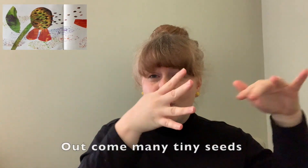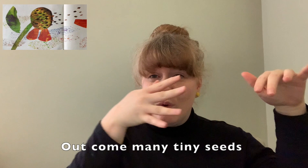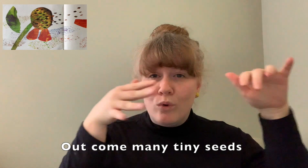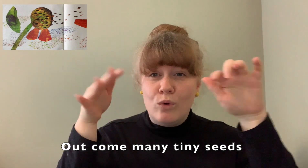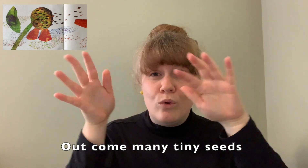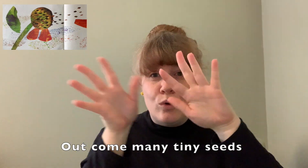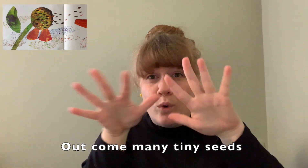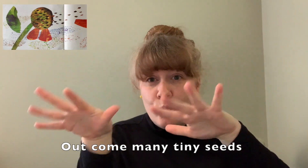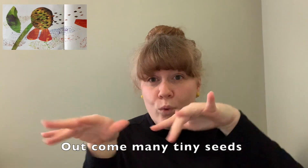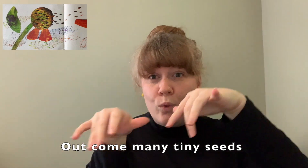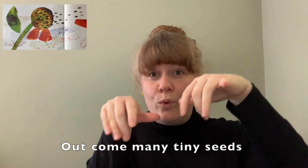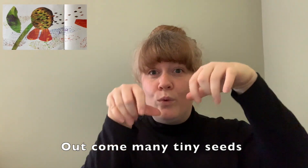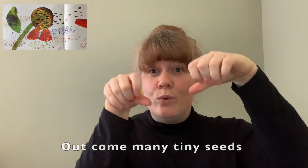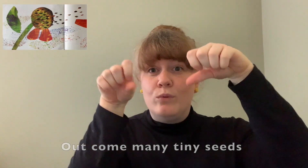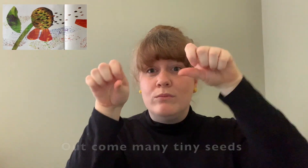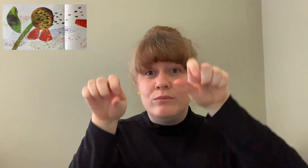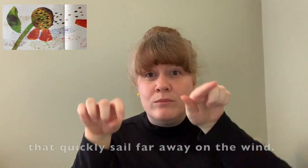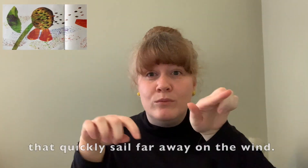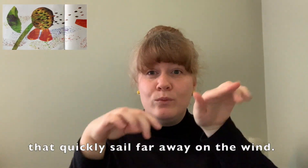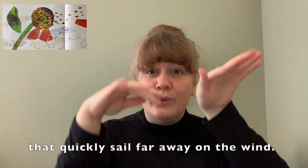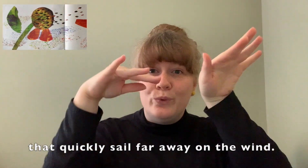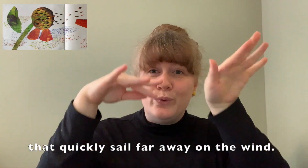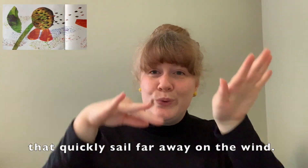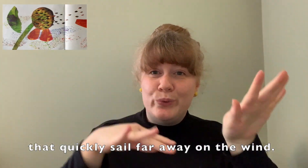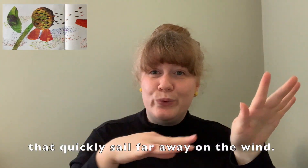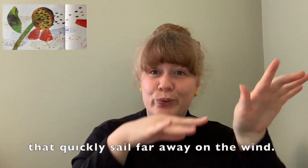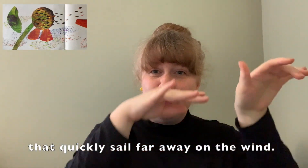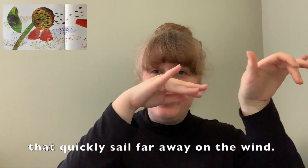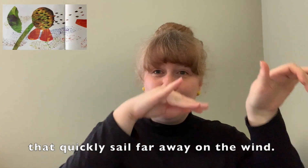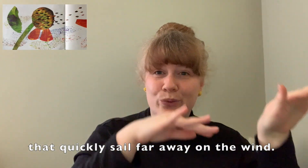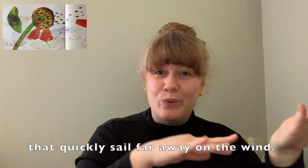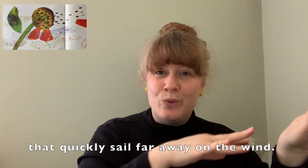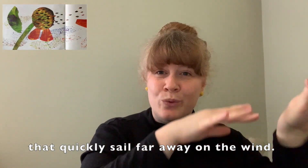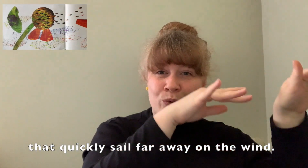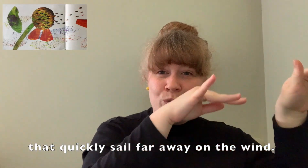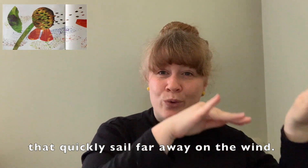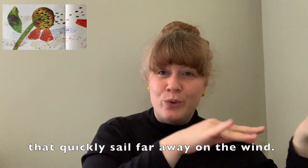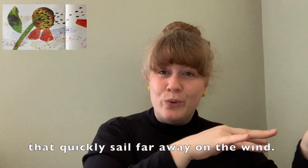Out come many tiny seeds that quickly sail far away on the wind.